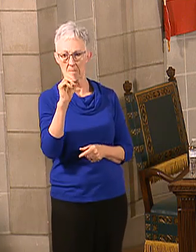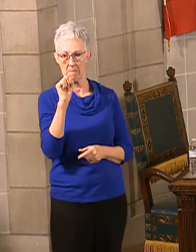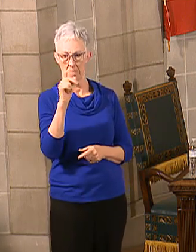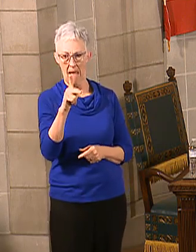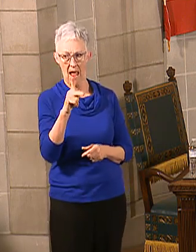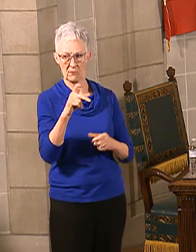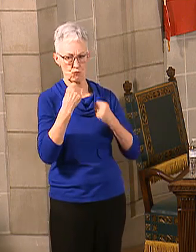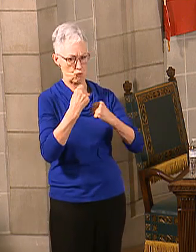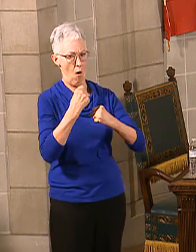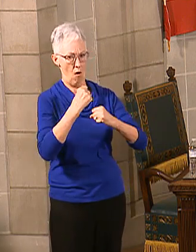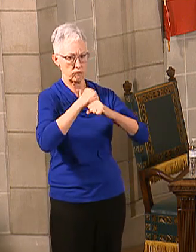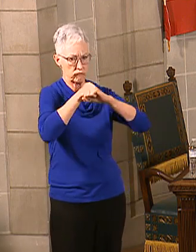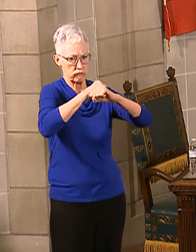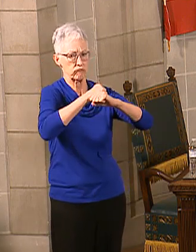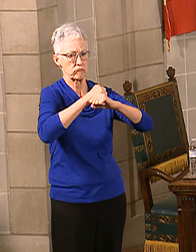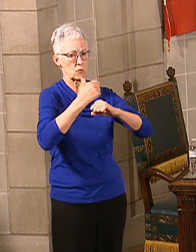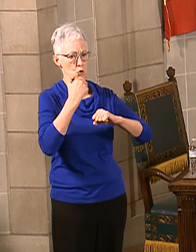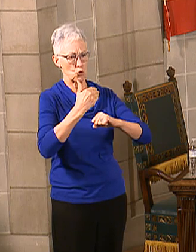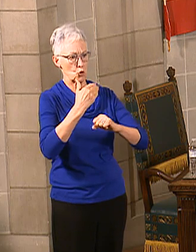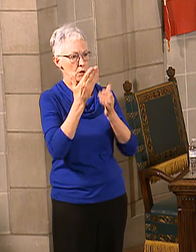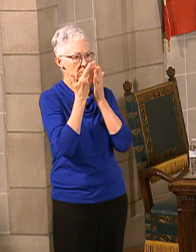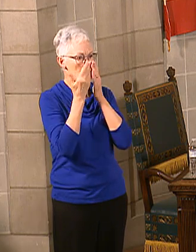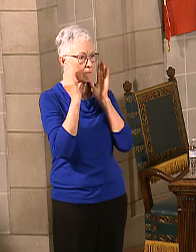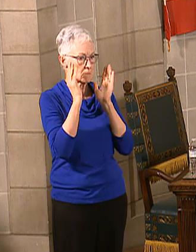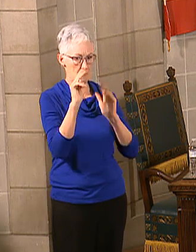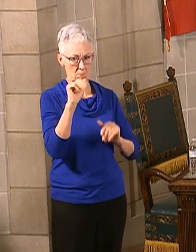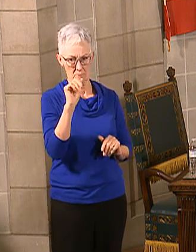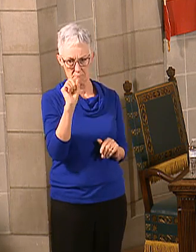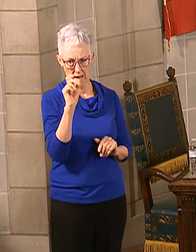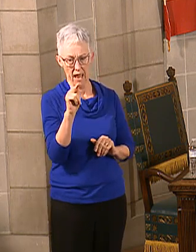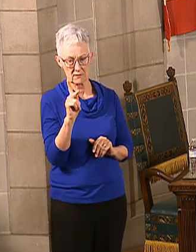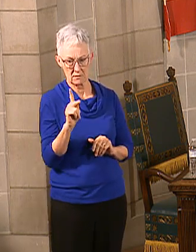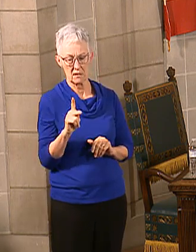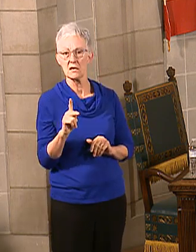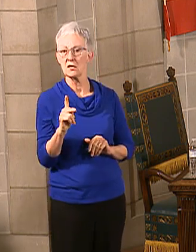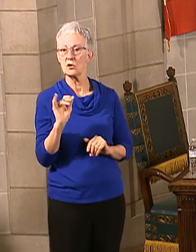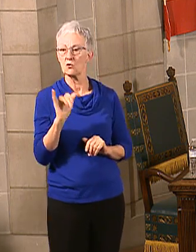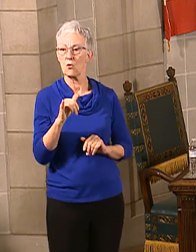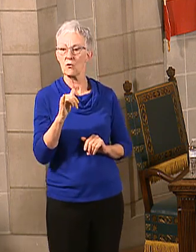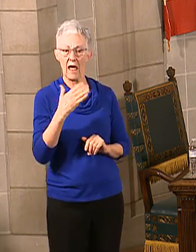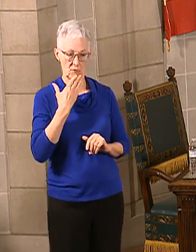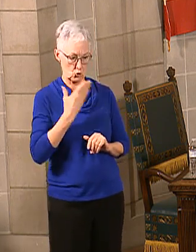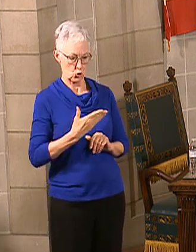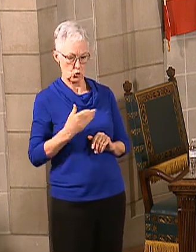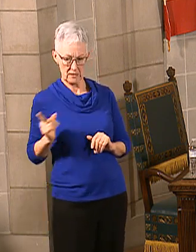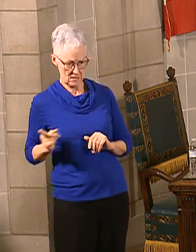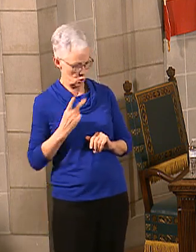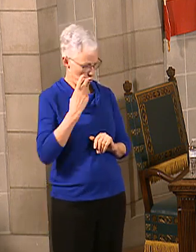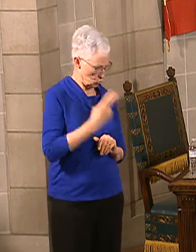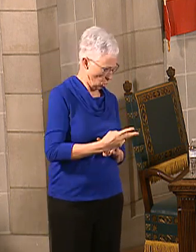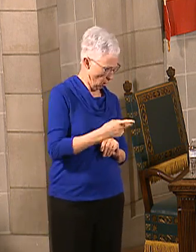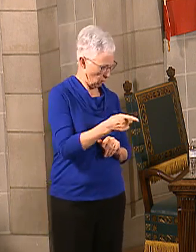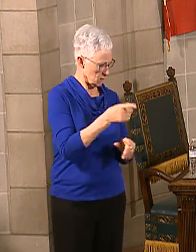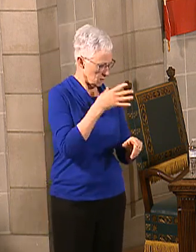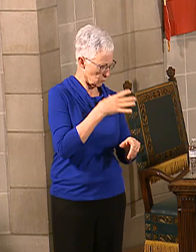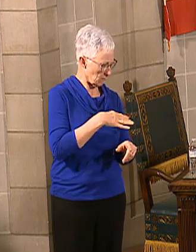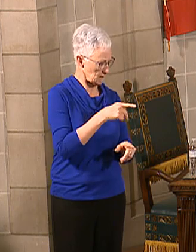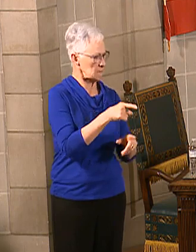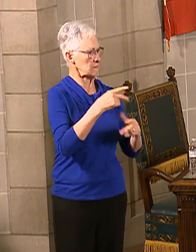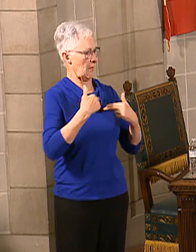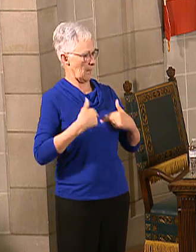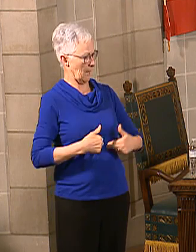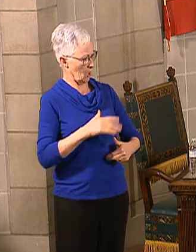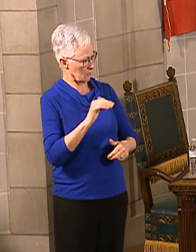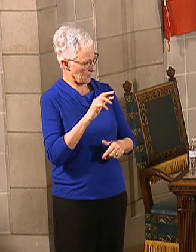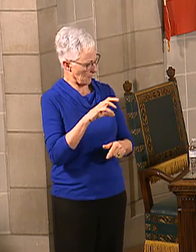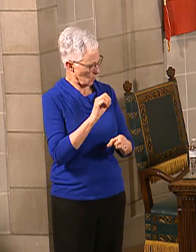somebody else who could be using that personal protective gear, especially our healthcare workers, our first responders. If you have those extra masks in